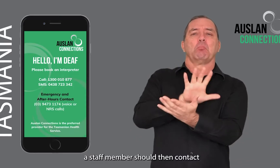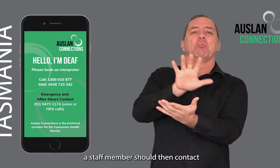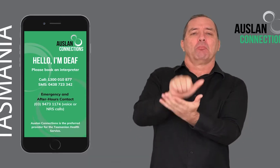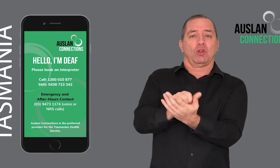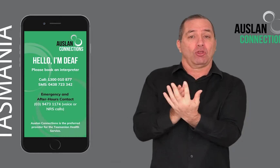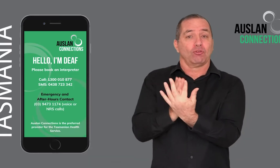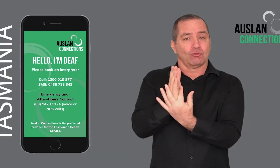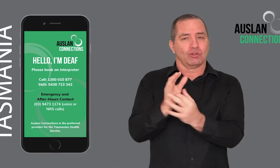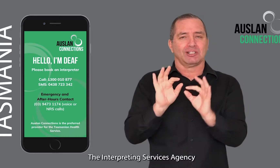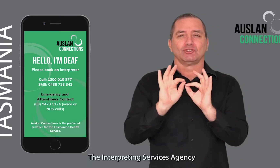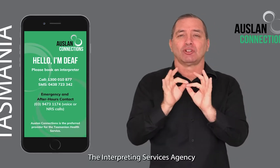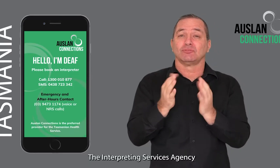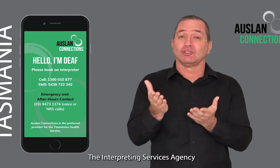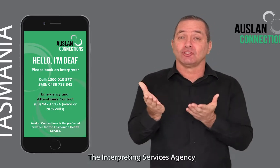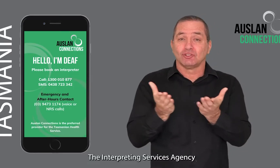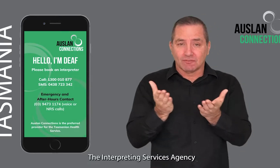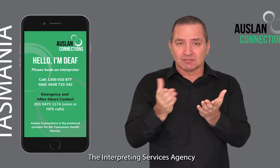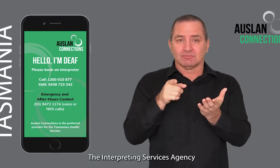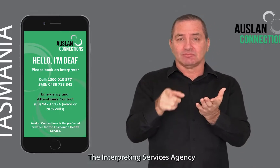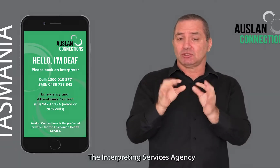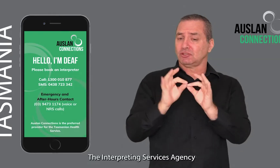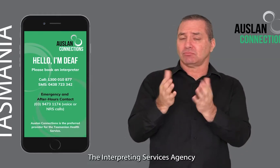contact the Interpreting Services Agency.